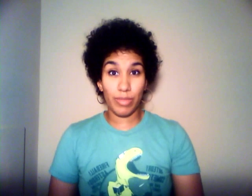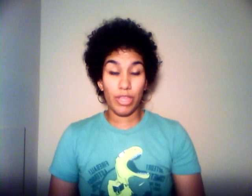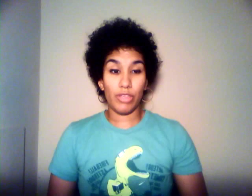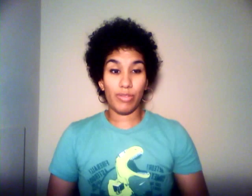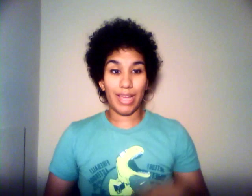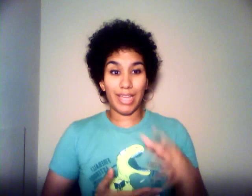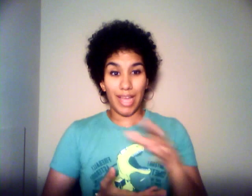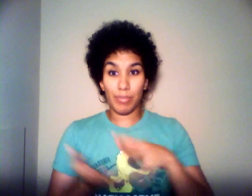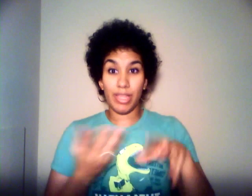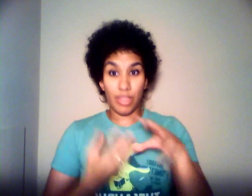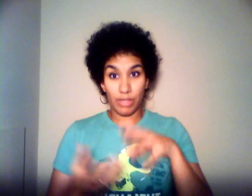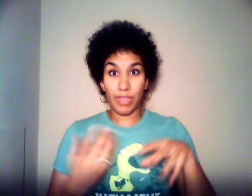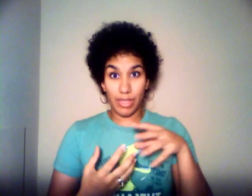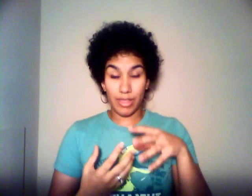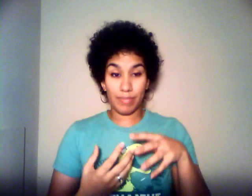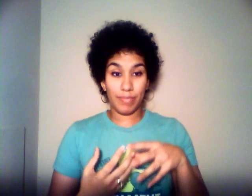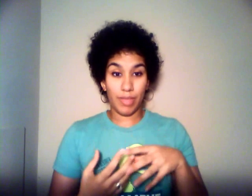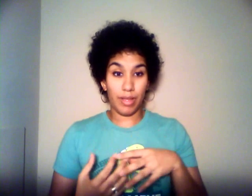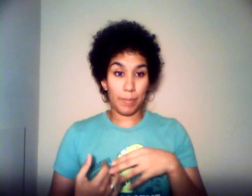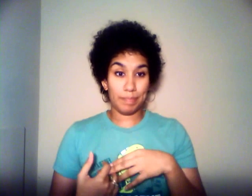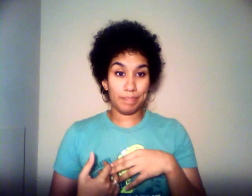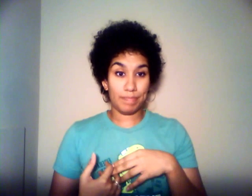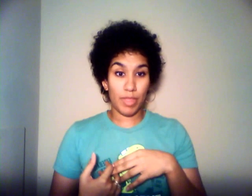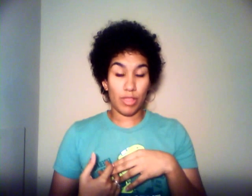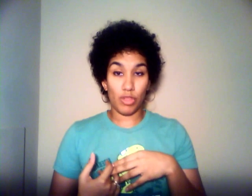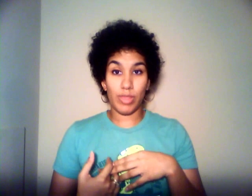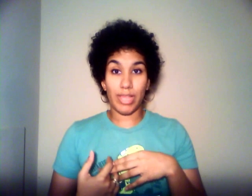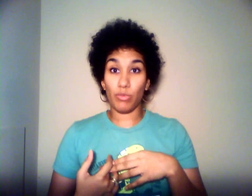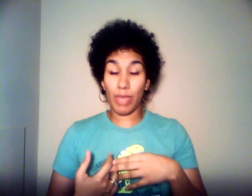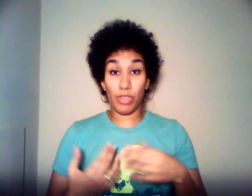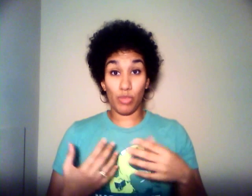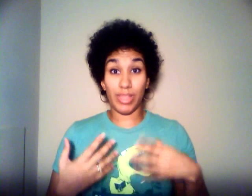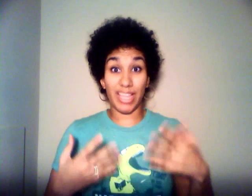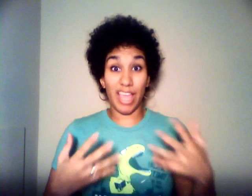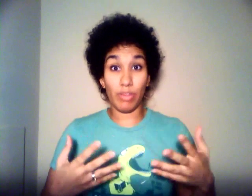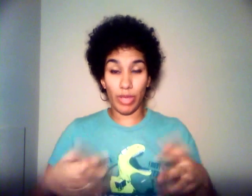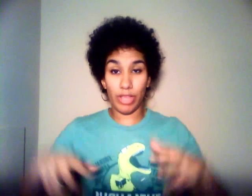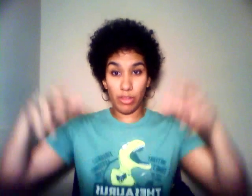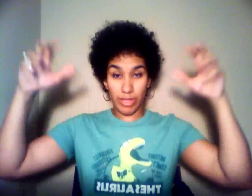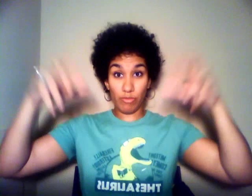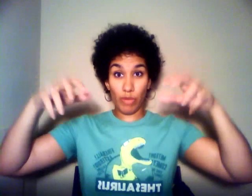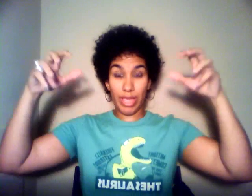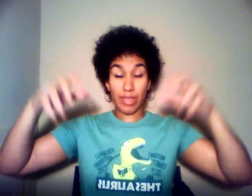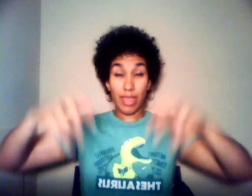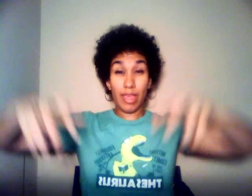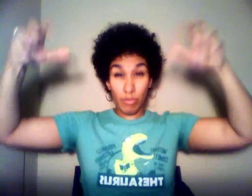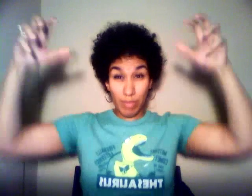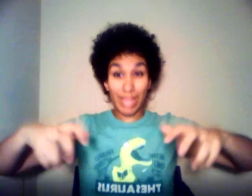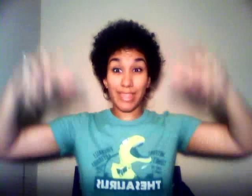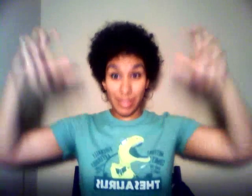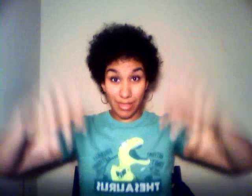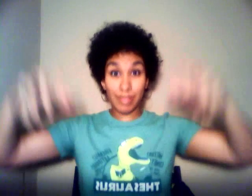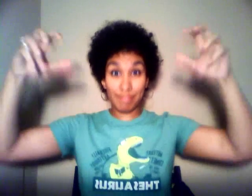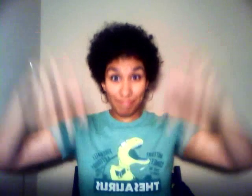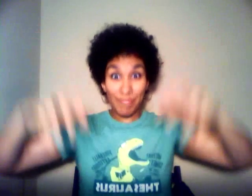You sign a combination of things. So you would sign rain, but you would sign heavy rain. So instead of rain, it would be like this,